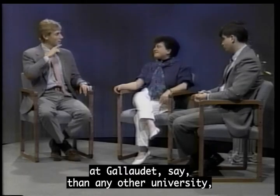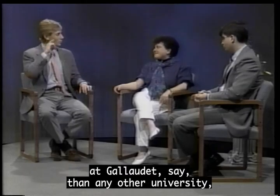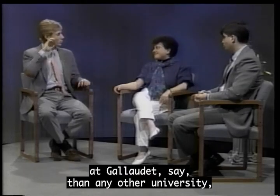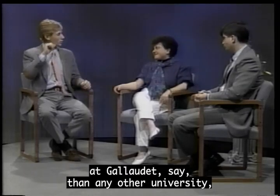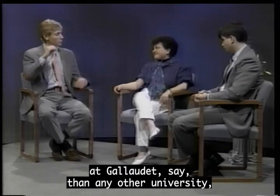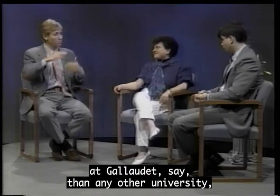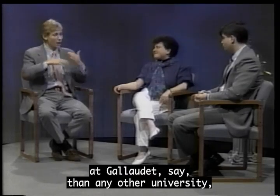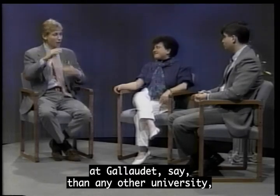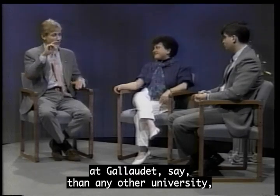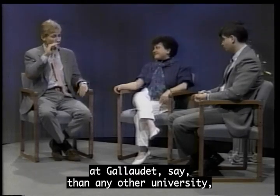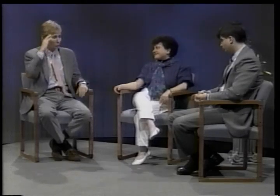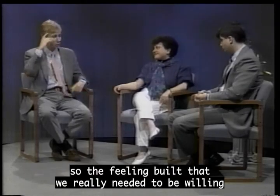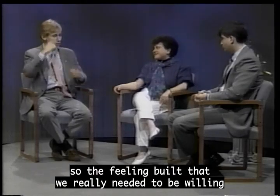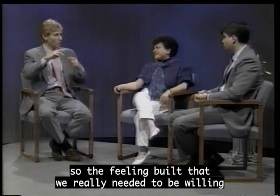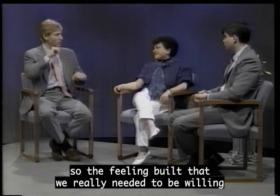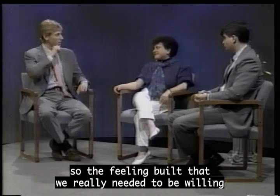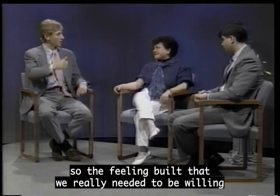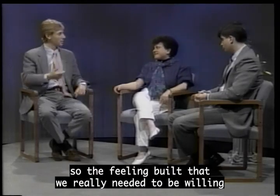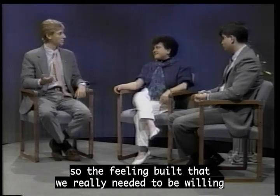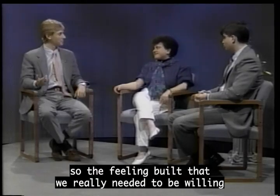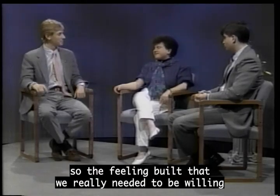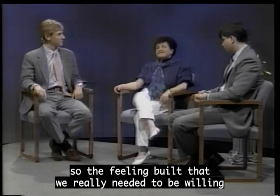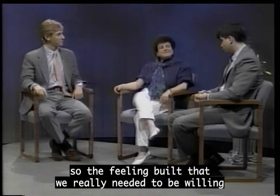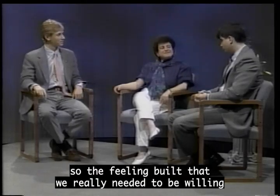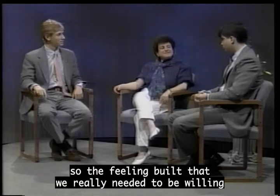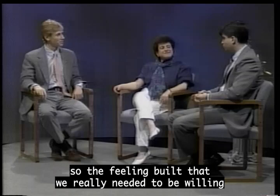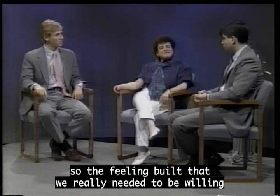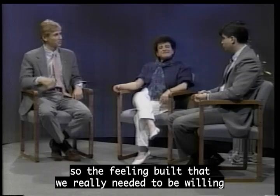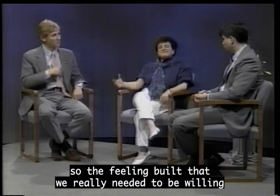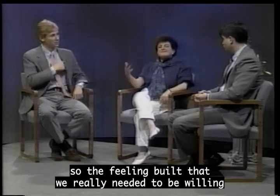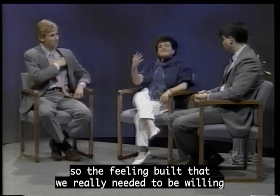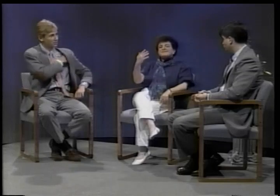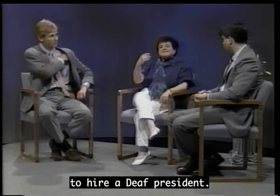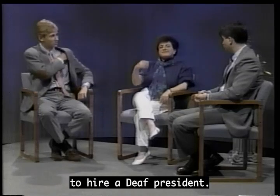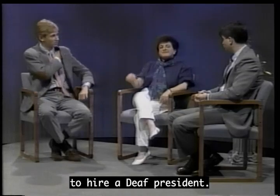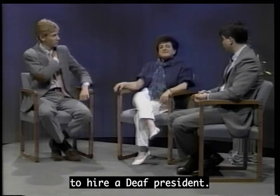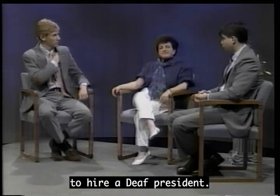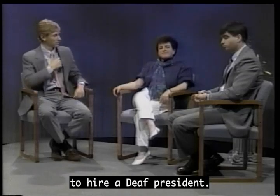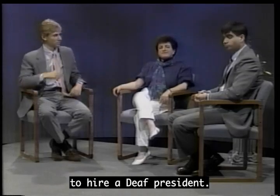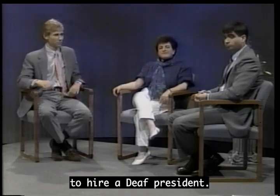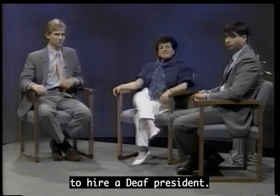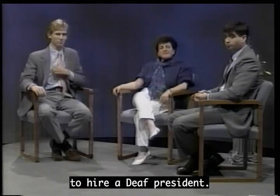university. So the feeling built that we really needed to be willing to hire a deaf president.